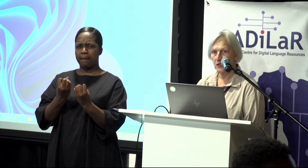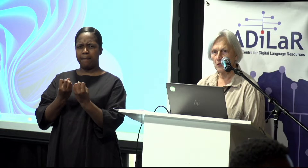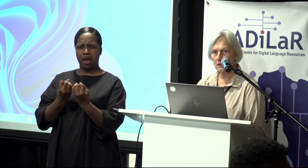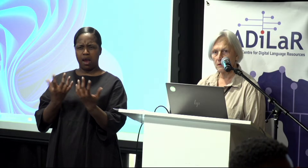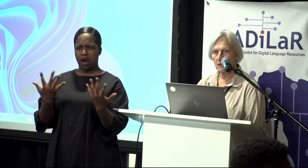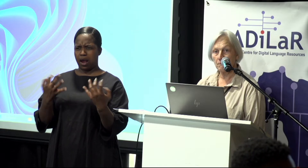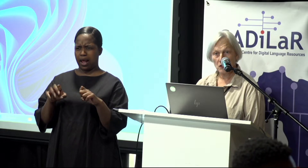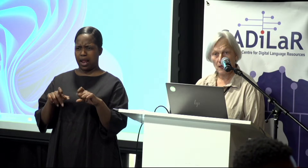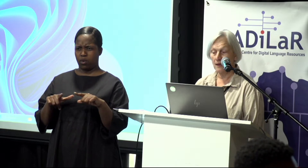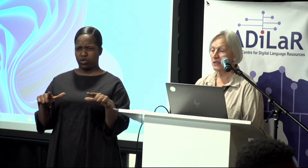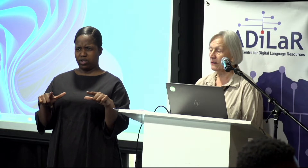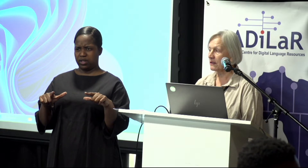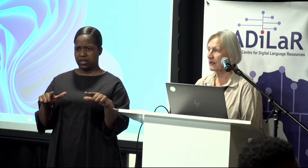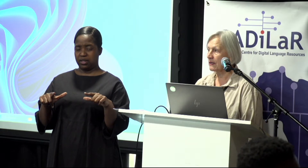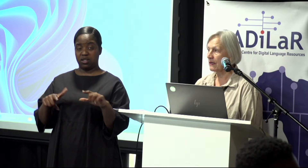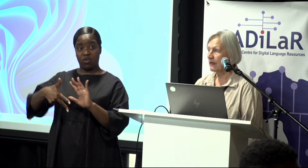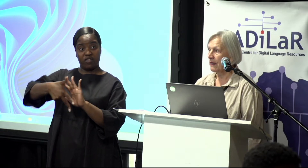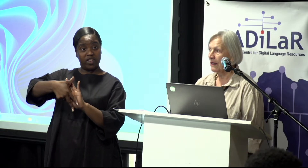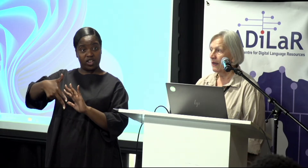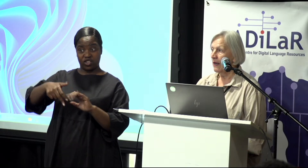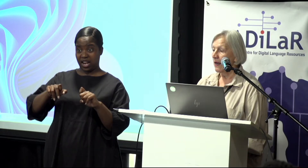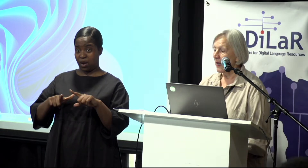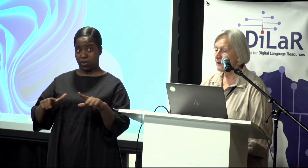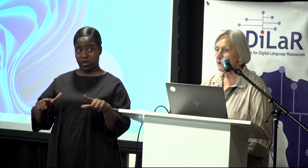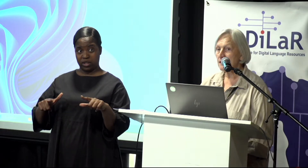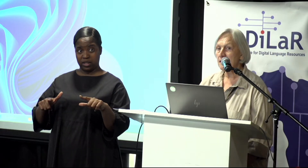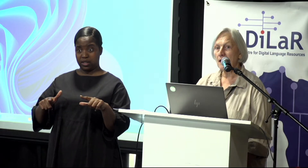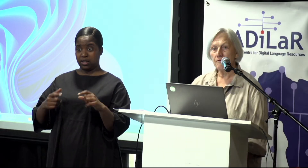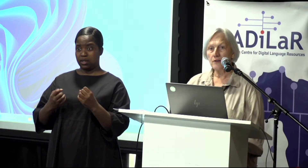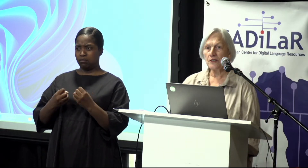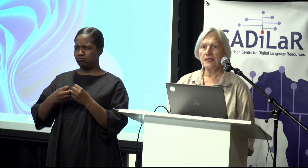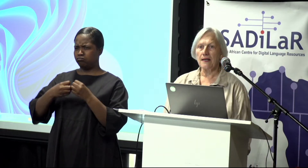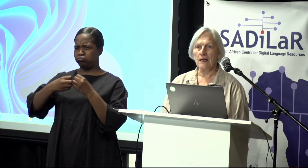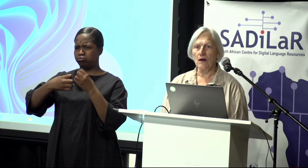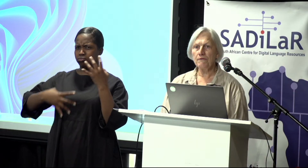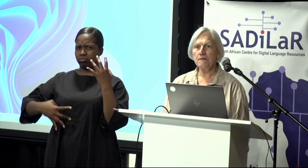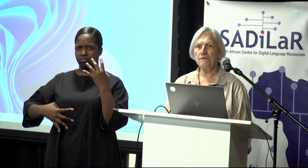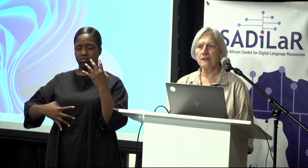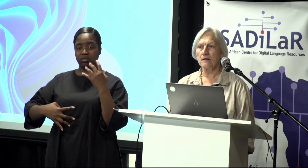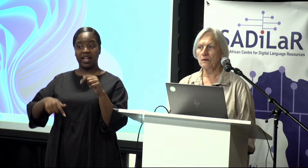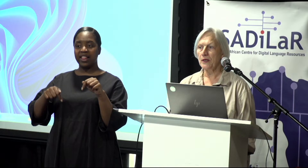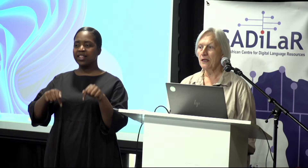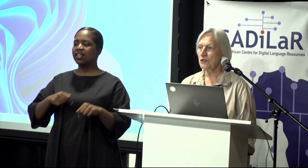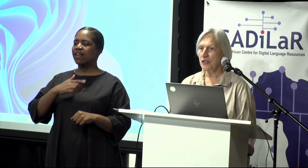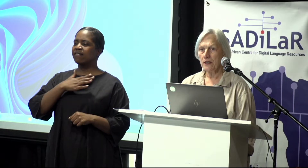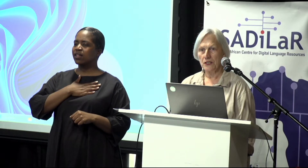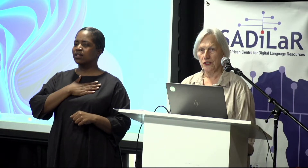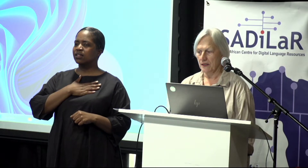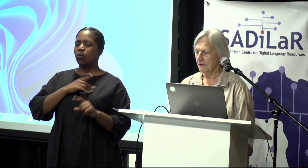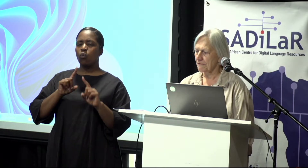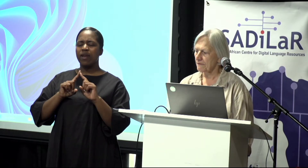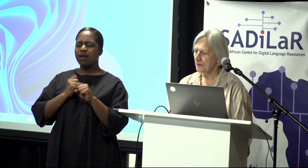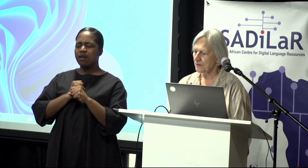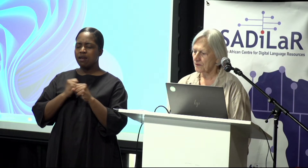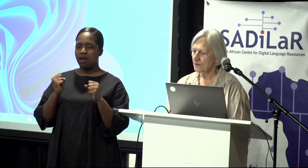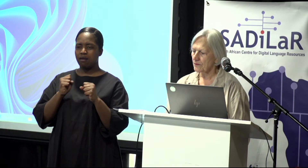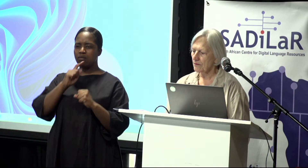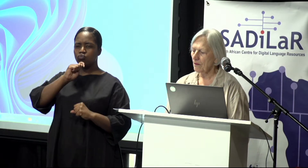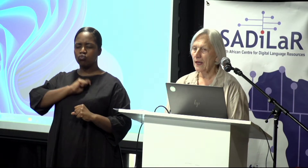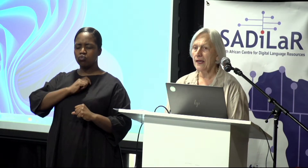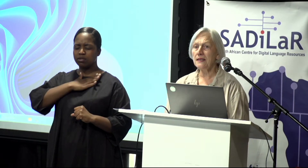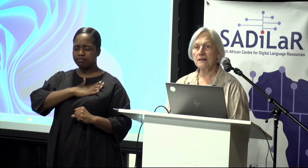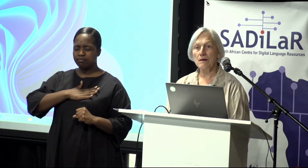languages, and this is a diversity that I often feel we don't cherish enough. It is